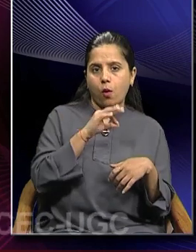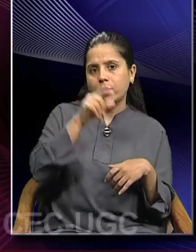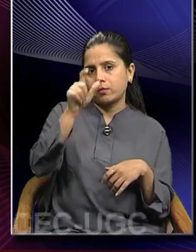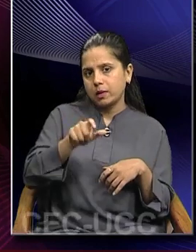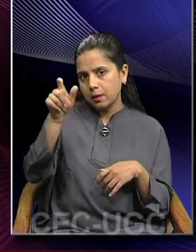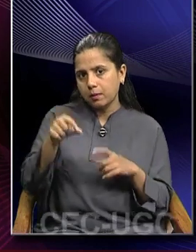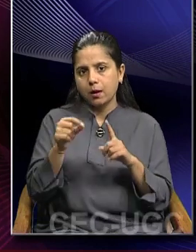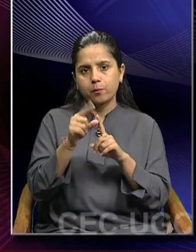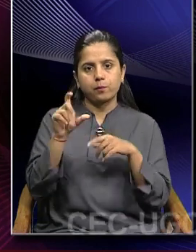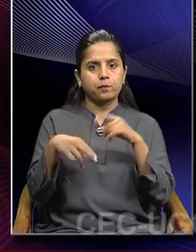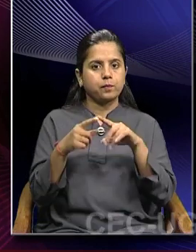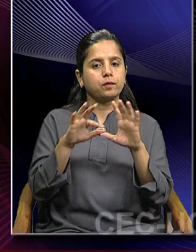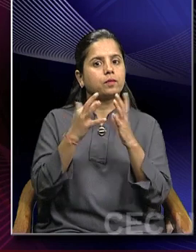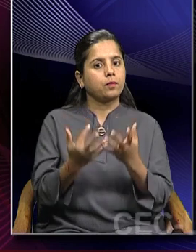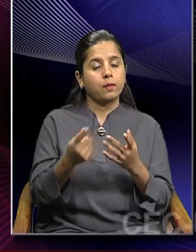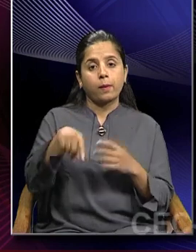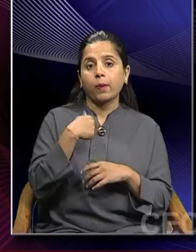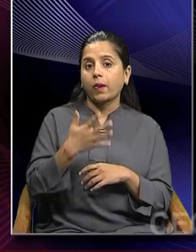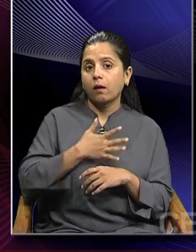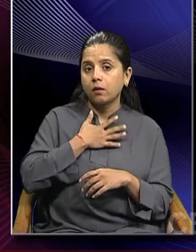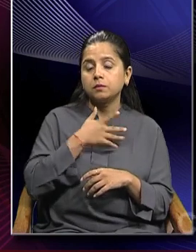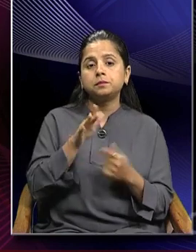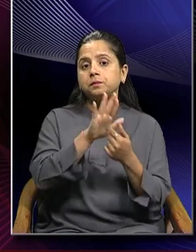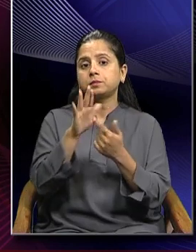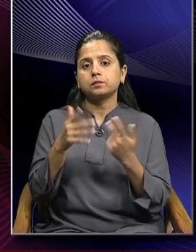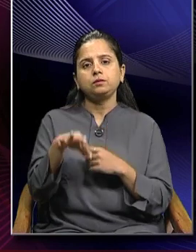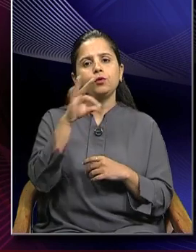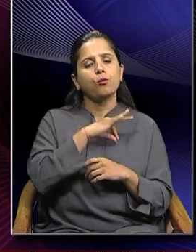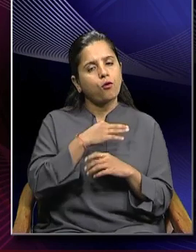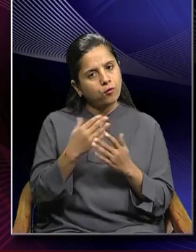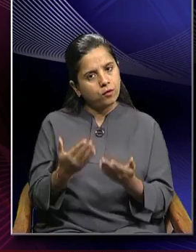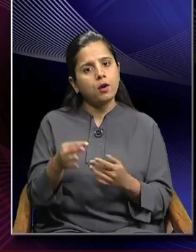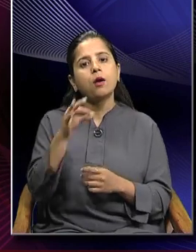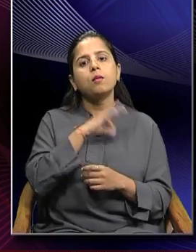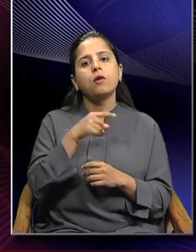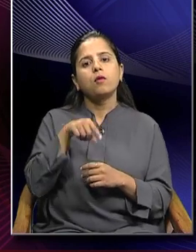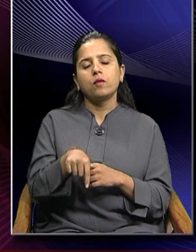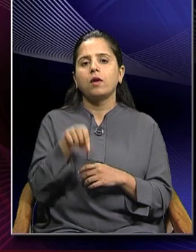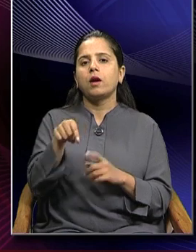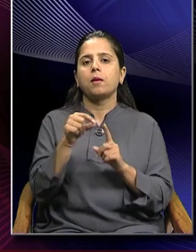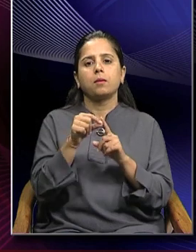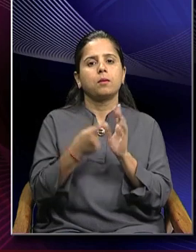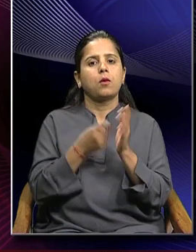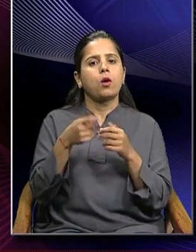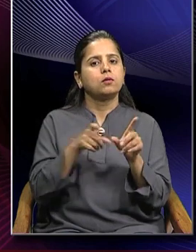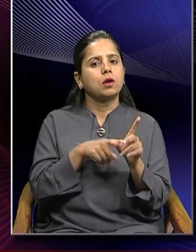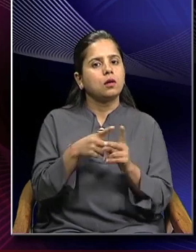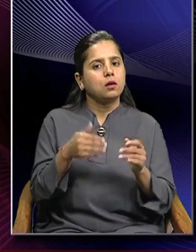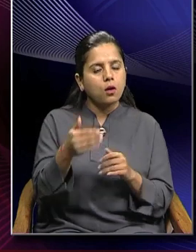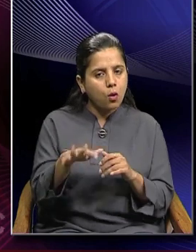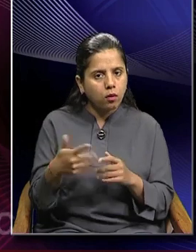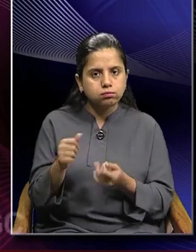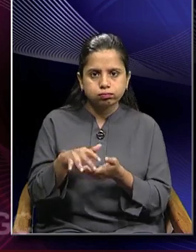all understand that when we say green, green is indicative of profit, because profit is leading to prosperity or wealth